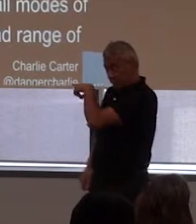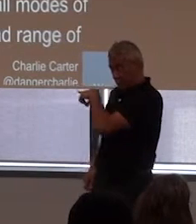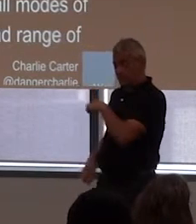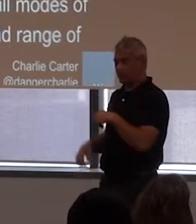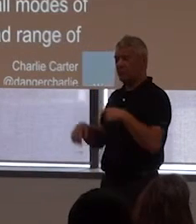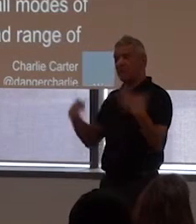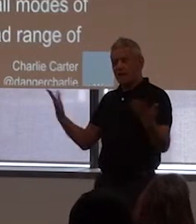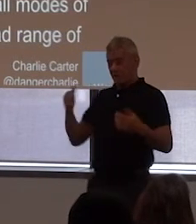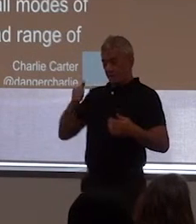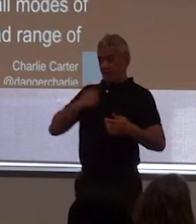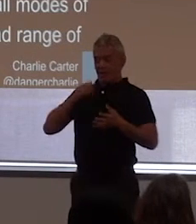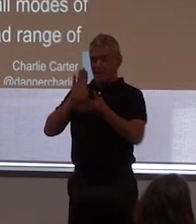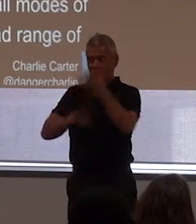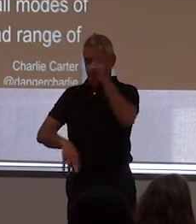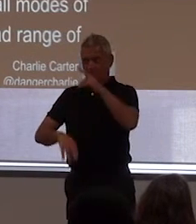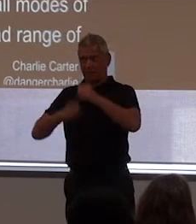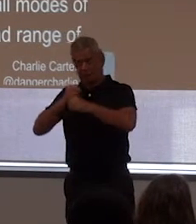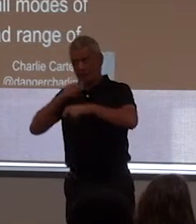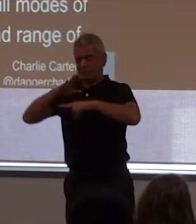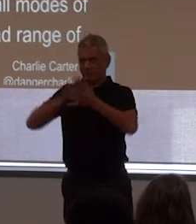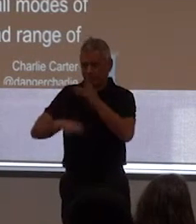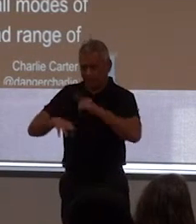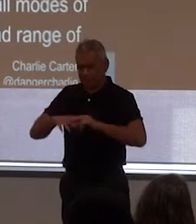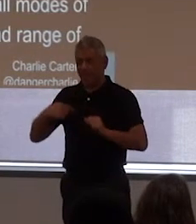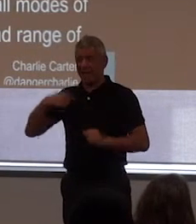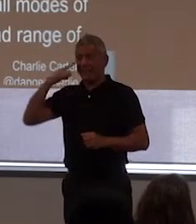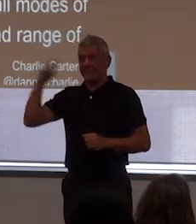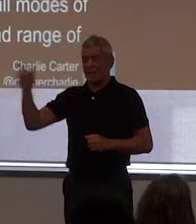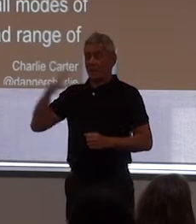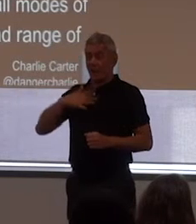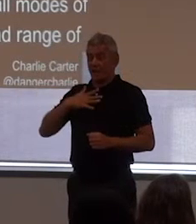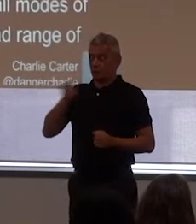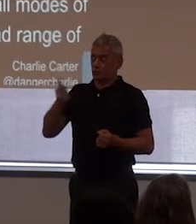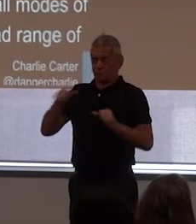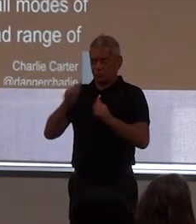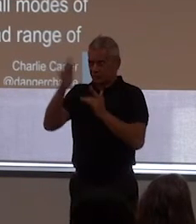My grandparents, they're getting on a bit now, but they like to use their internet banking.